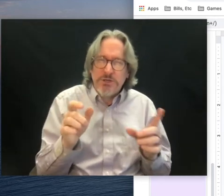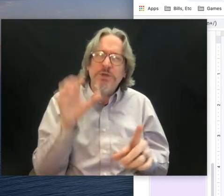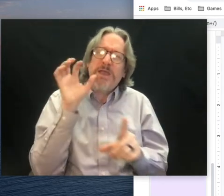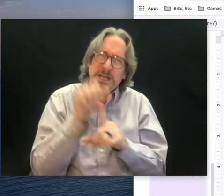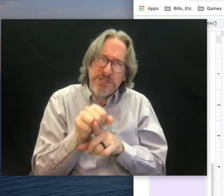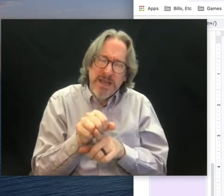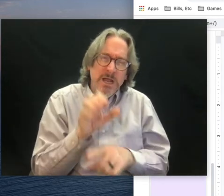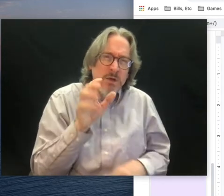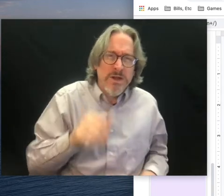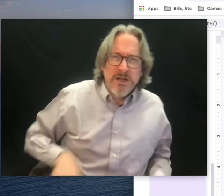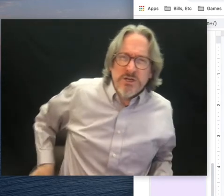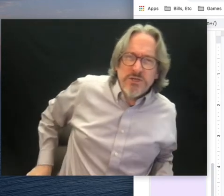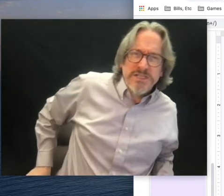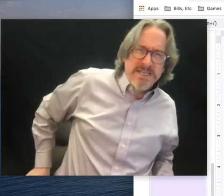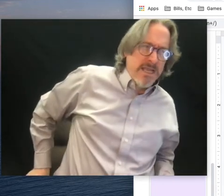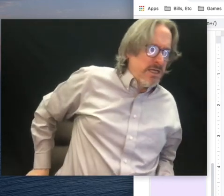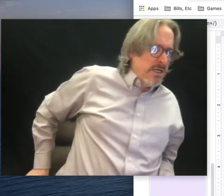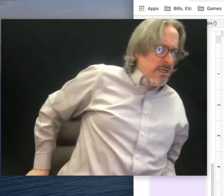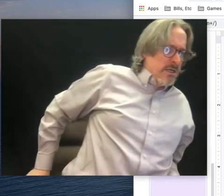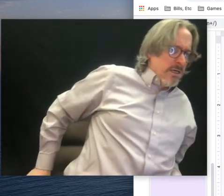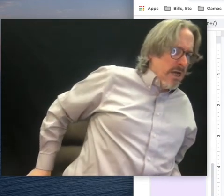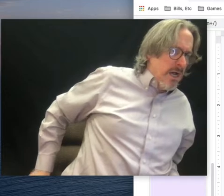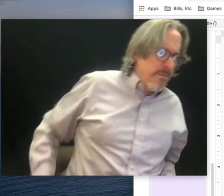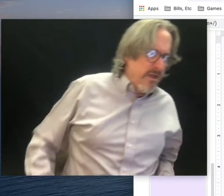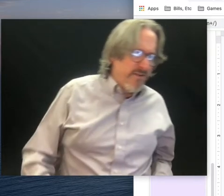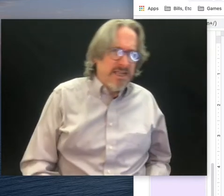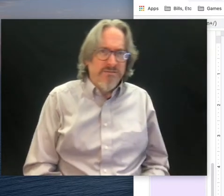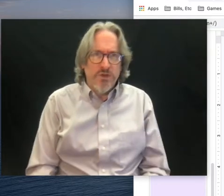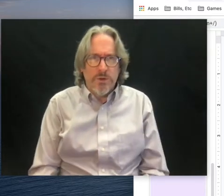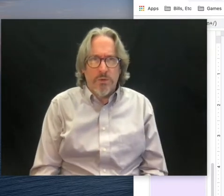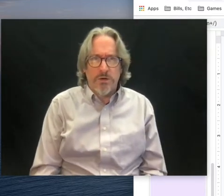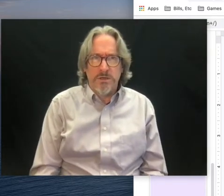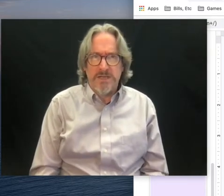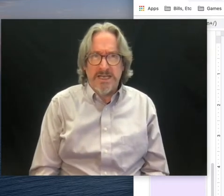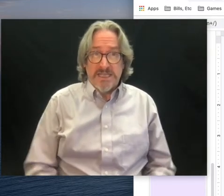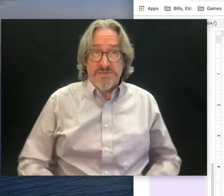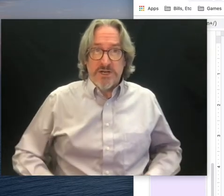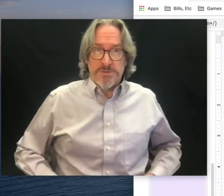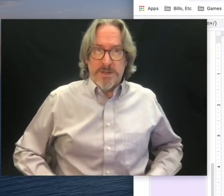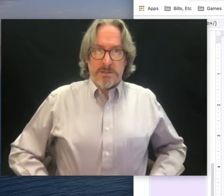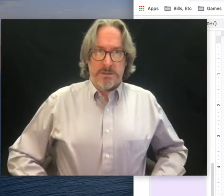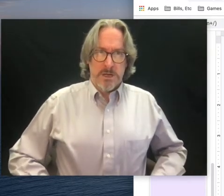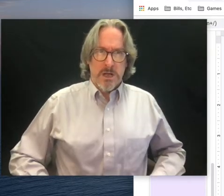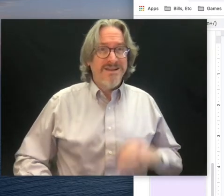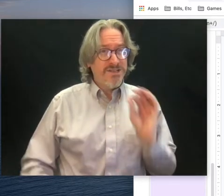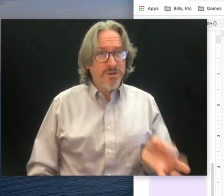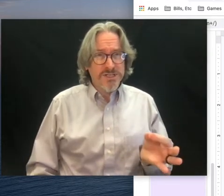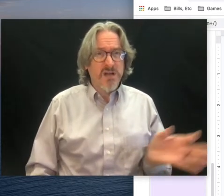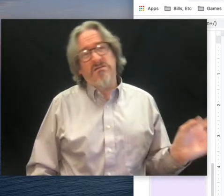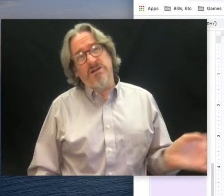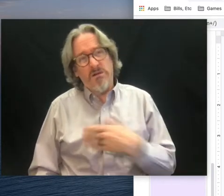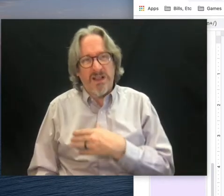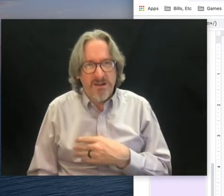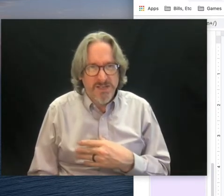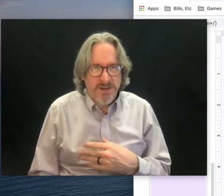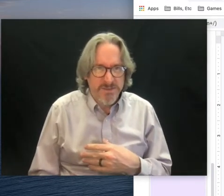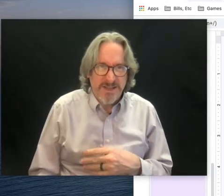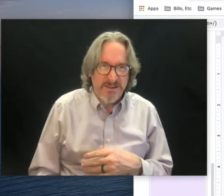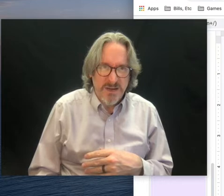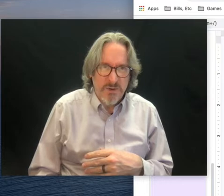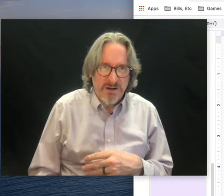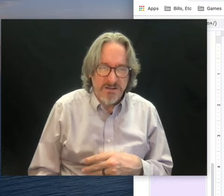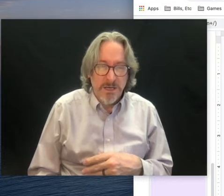Make sure you catch that. Don't just take. If I give you a word that gets finger spelled, don't just go, oh, well, I know it's